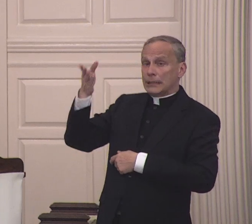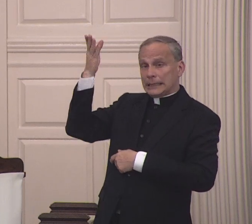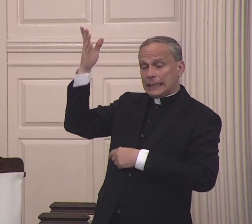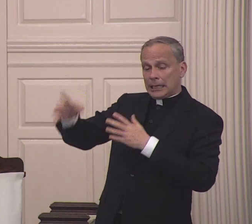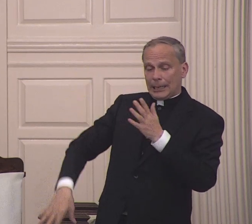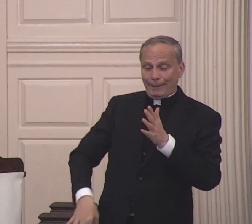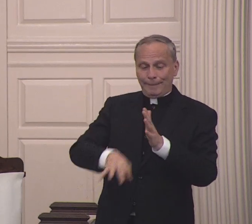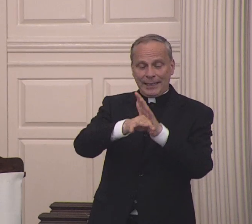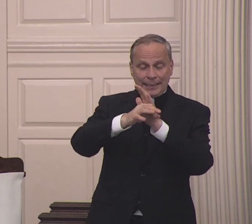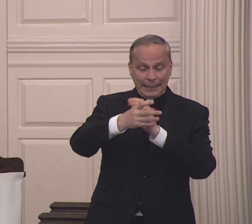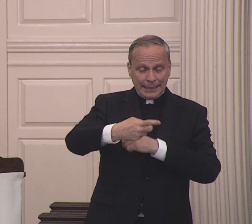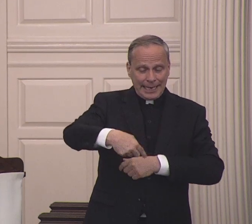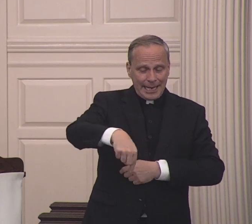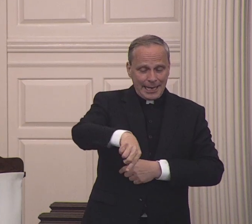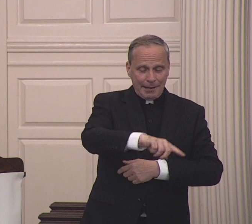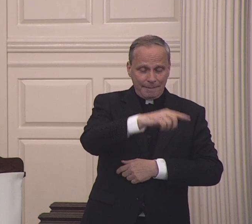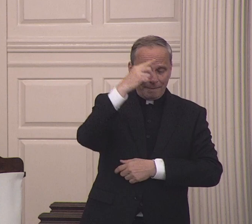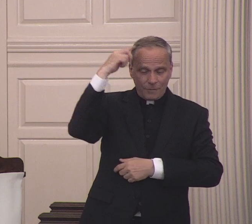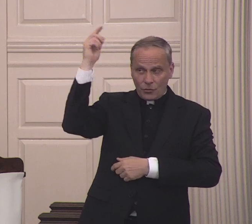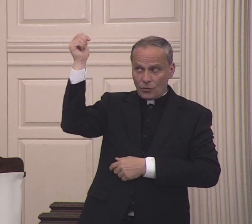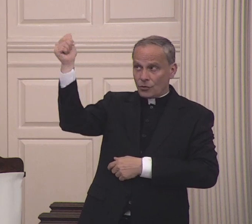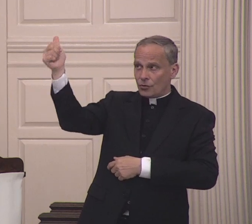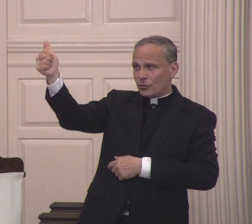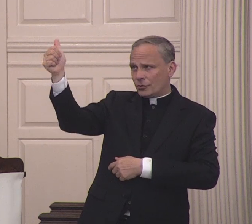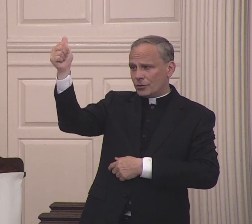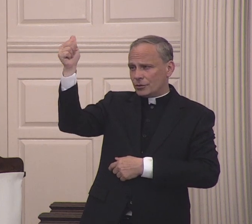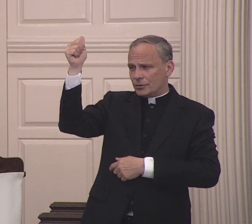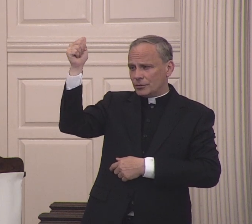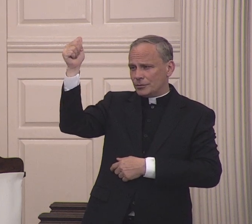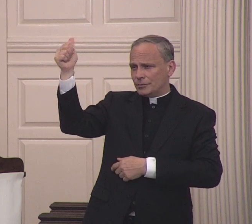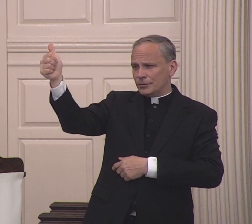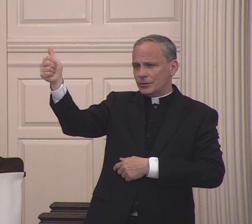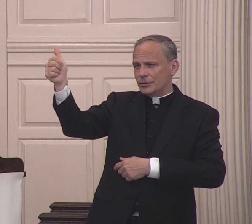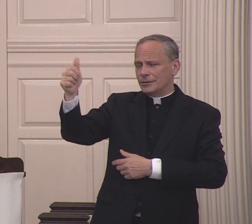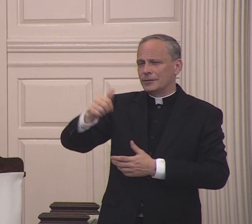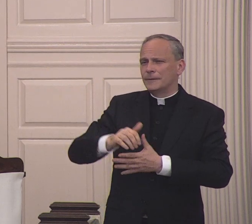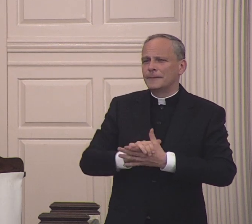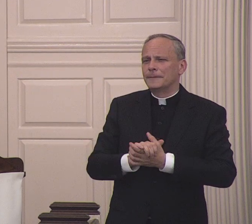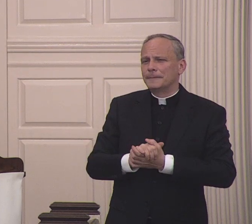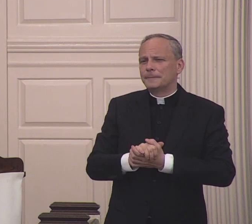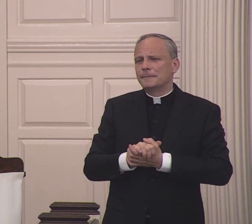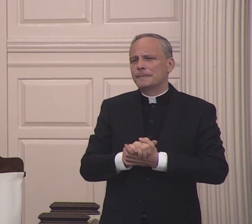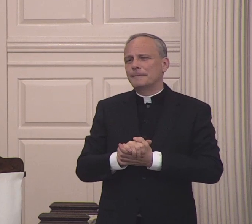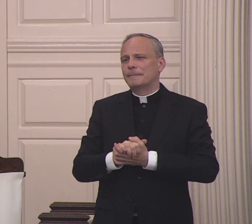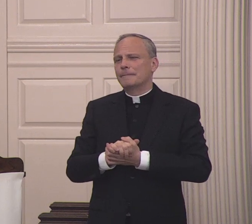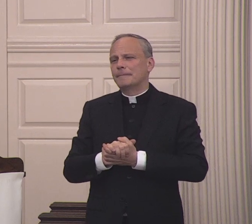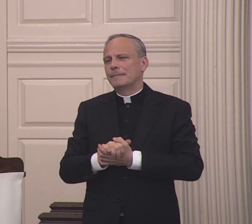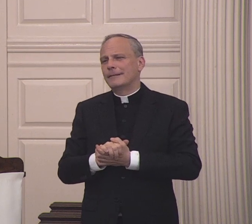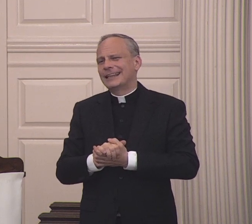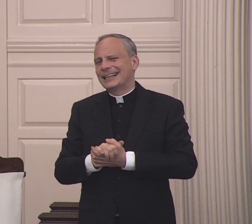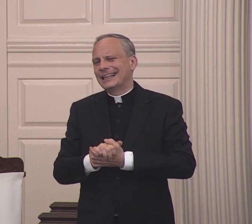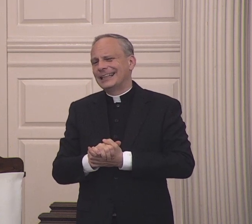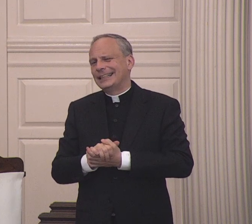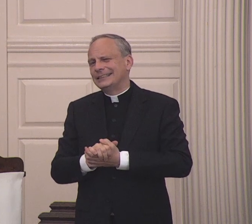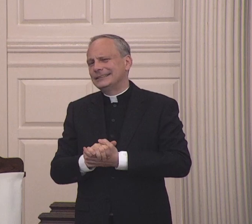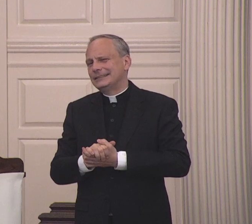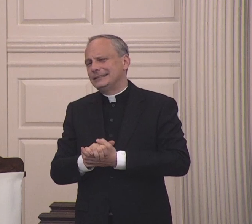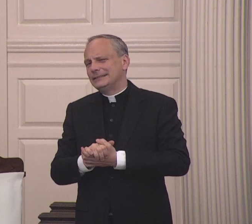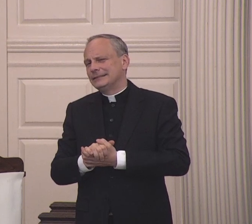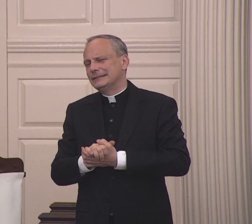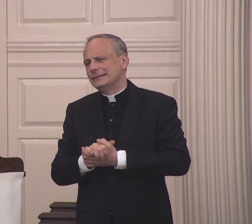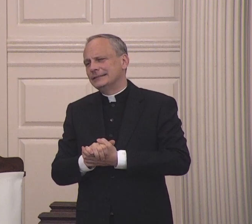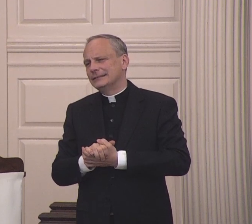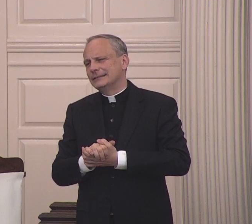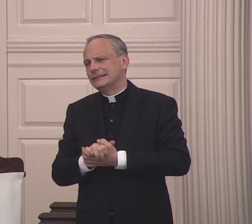people the Lord has chosen to be his own.